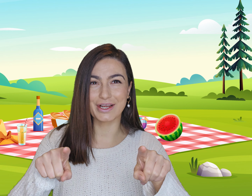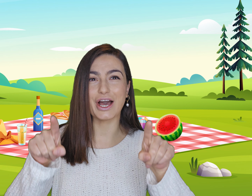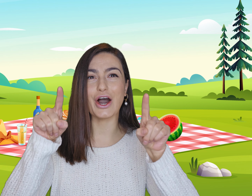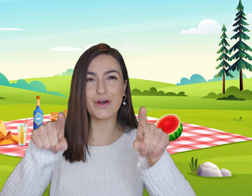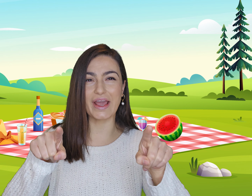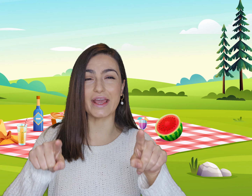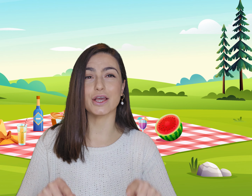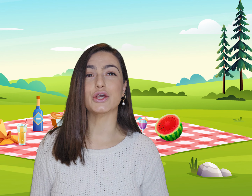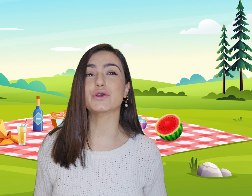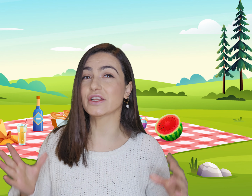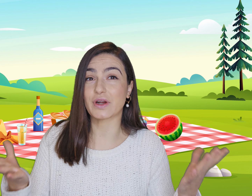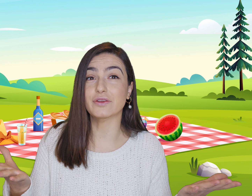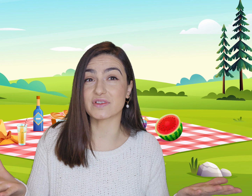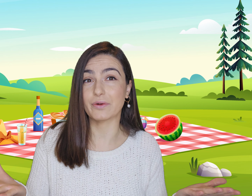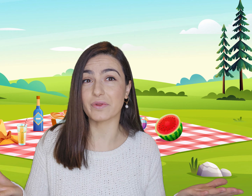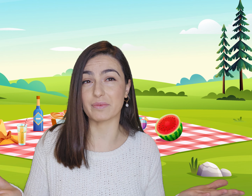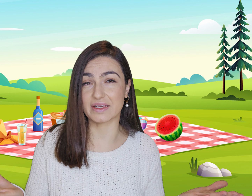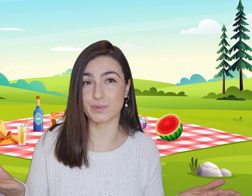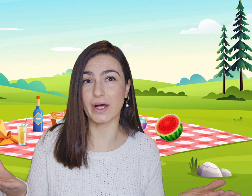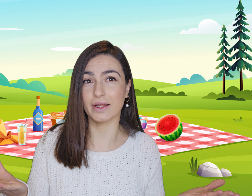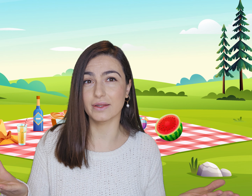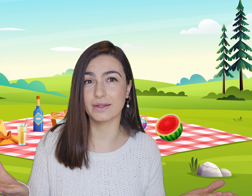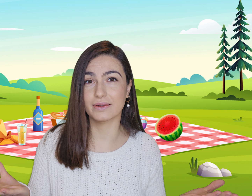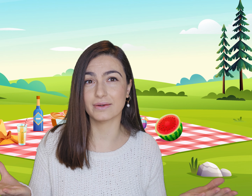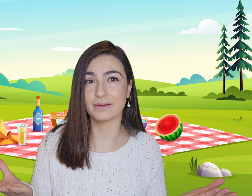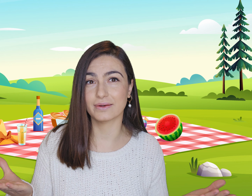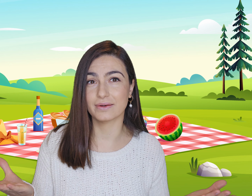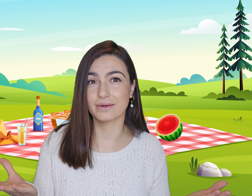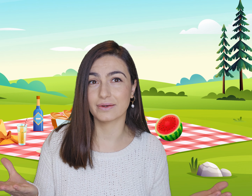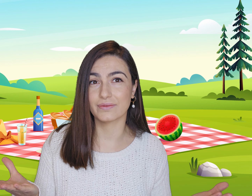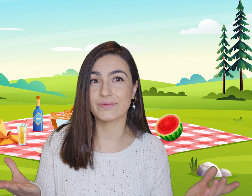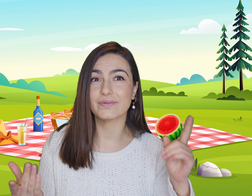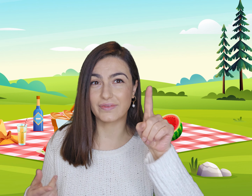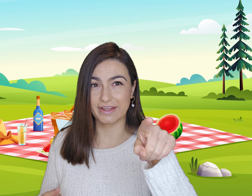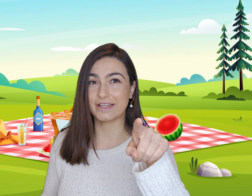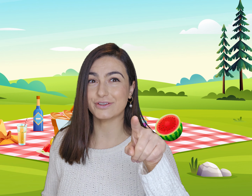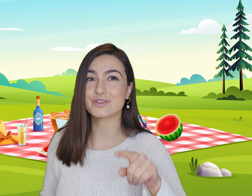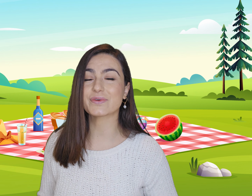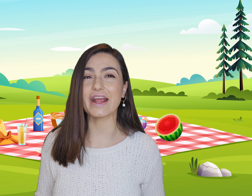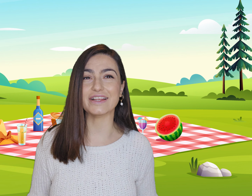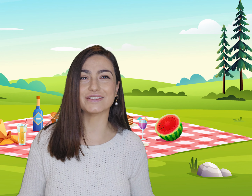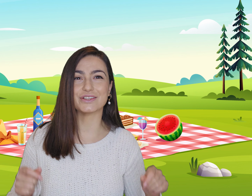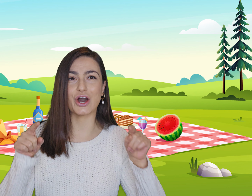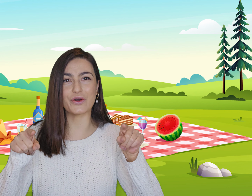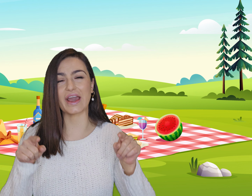okay you can try to sign with me as well you looks great okay